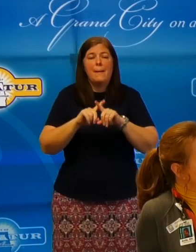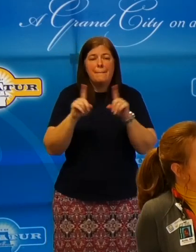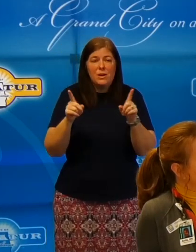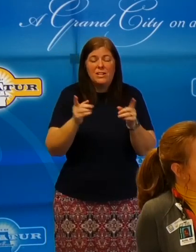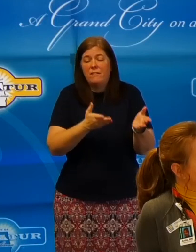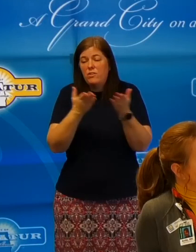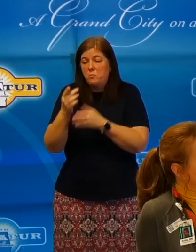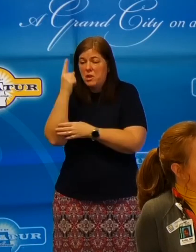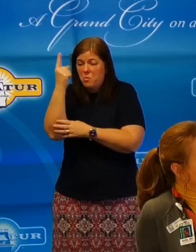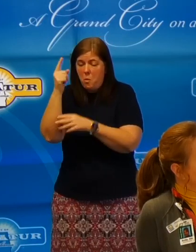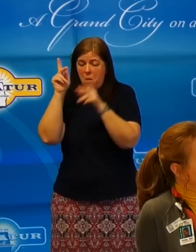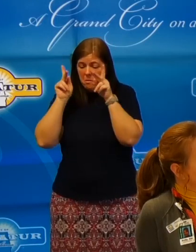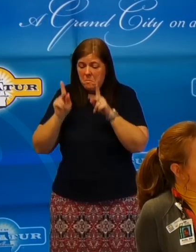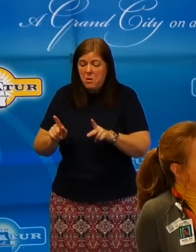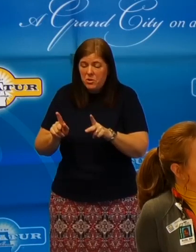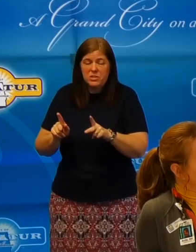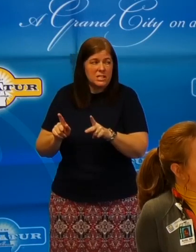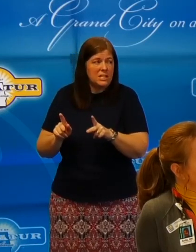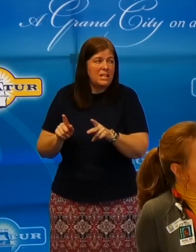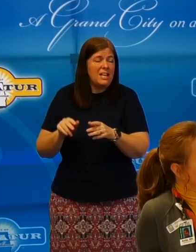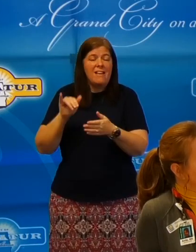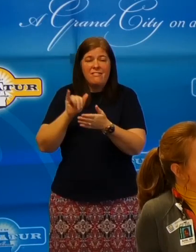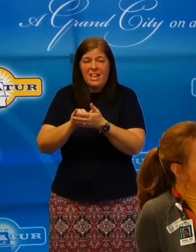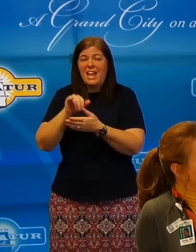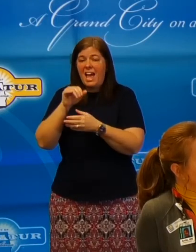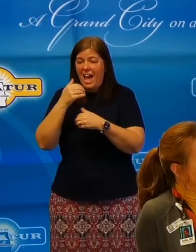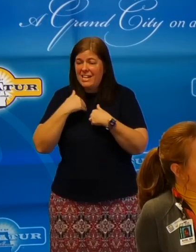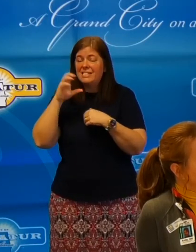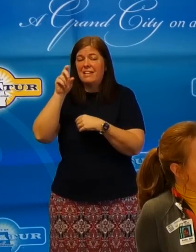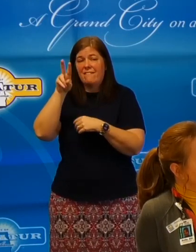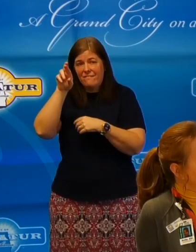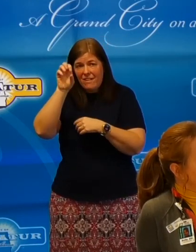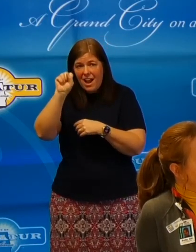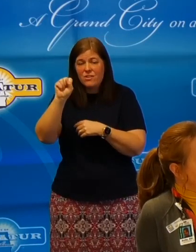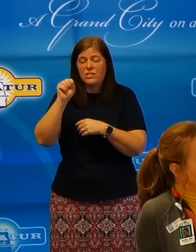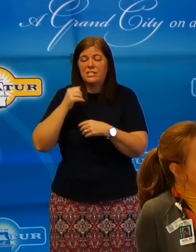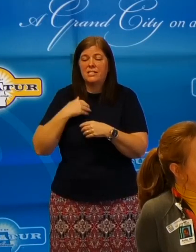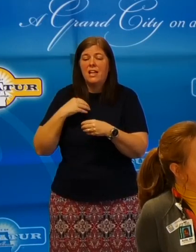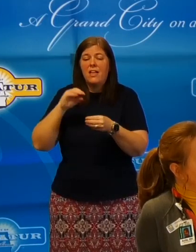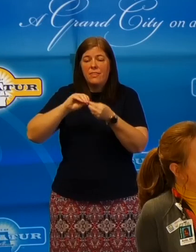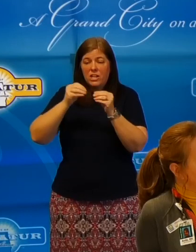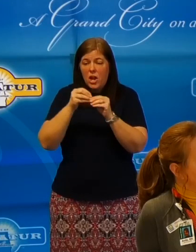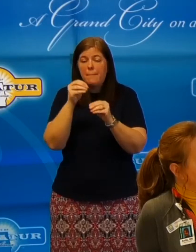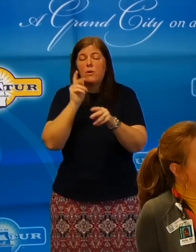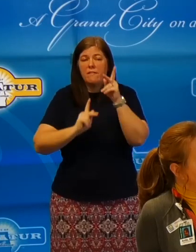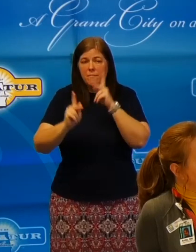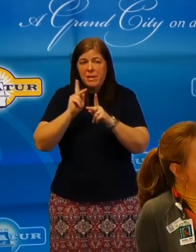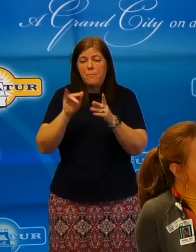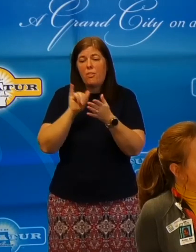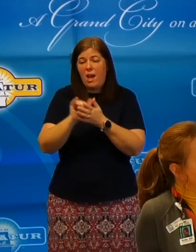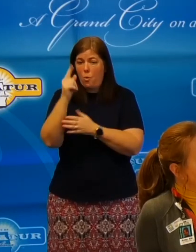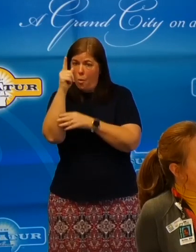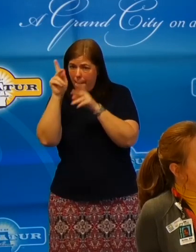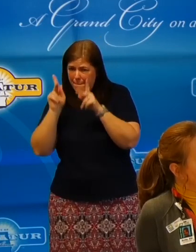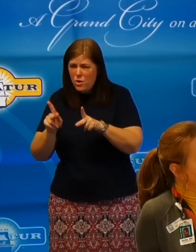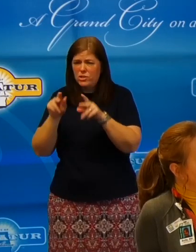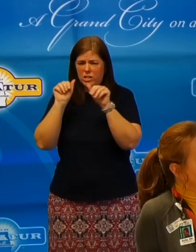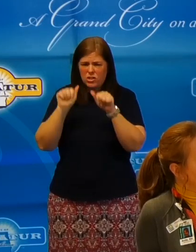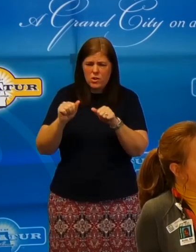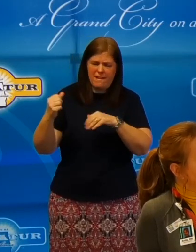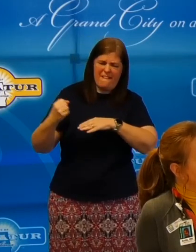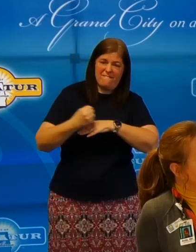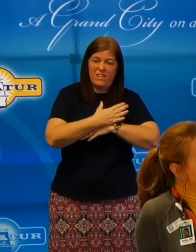as I did those numbers, the people that one person could then infect, and then it would just be a widespread thing for Decatur. It could be very detrimental for Decatur if we